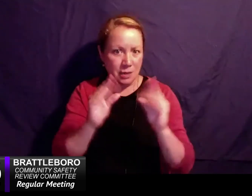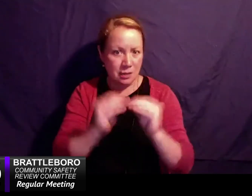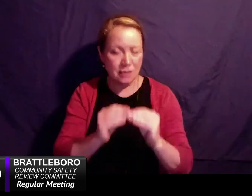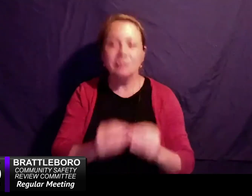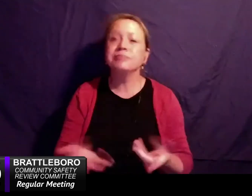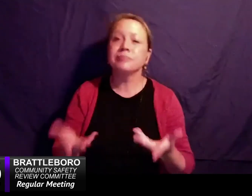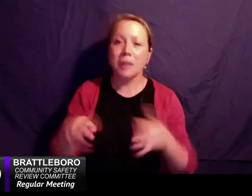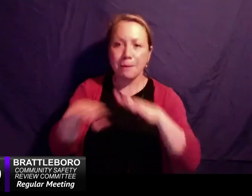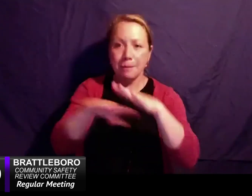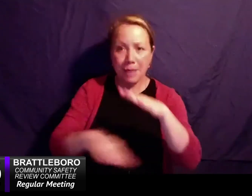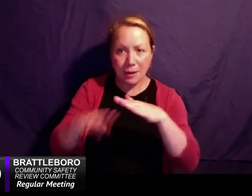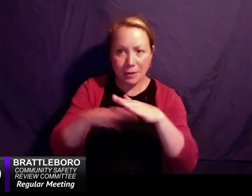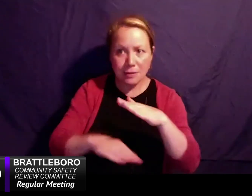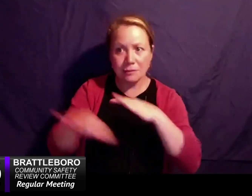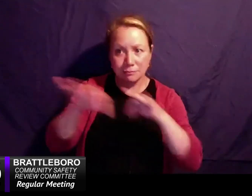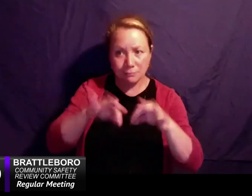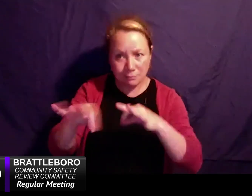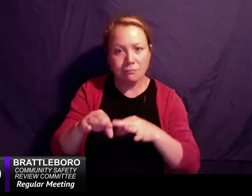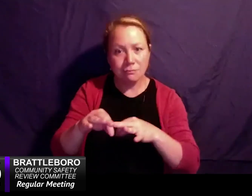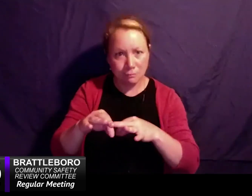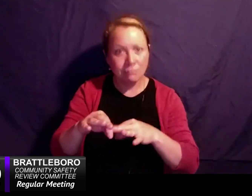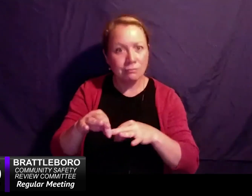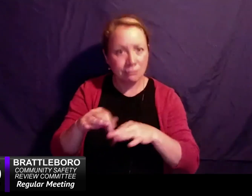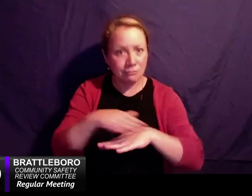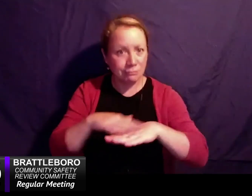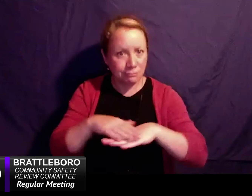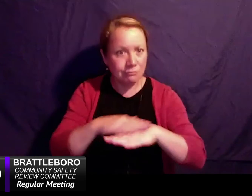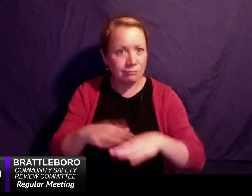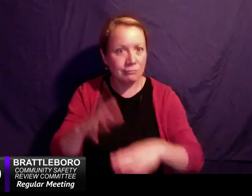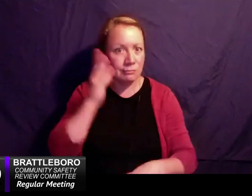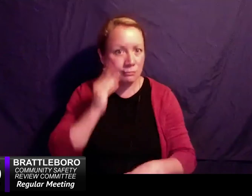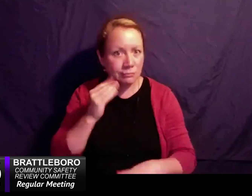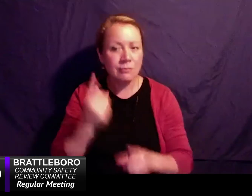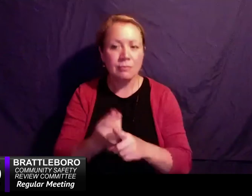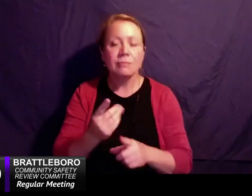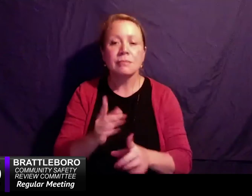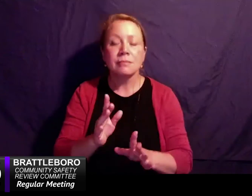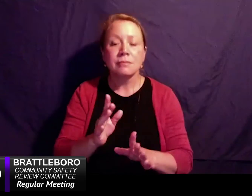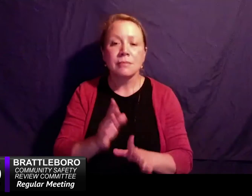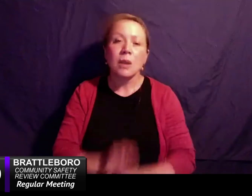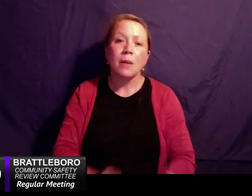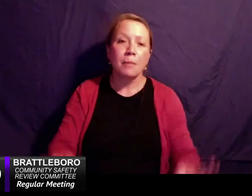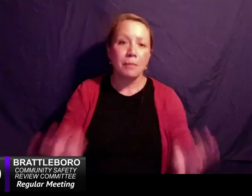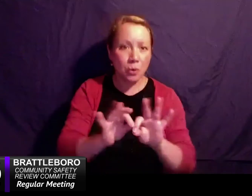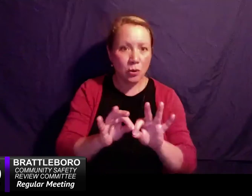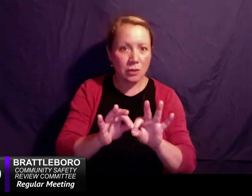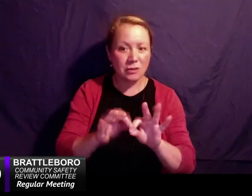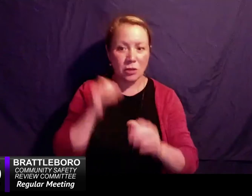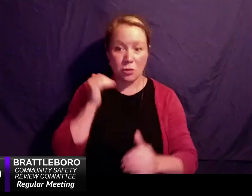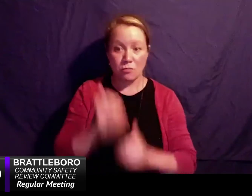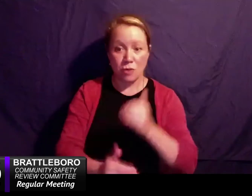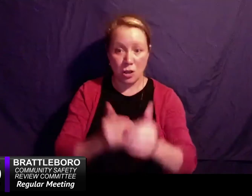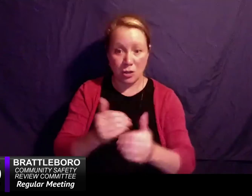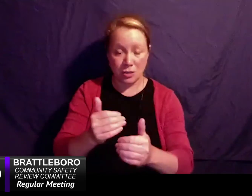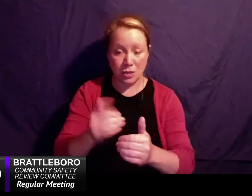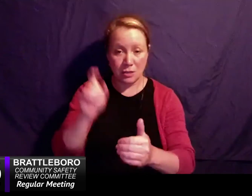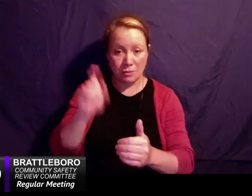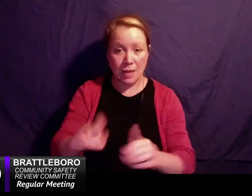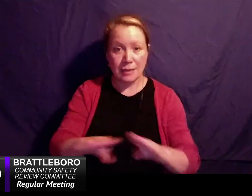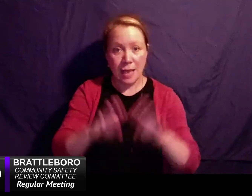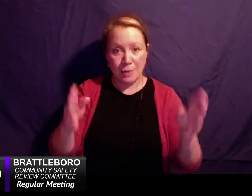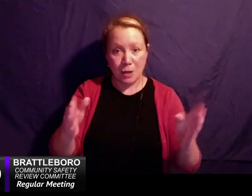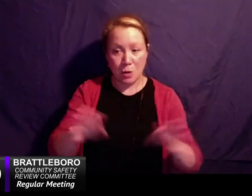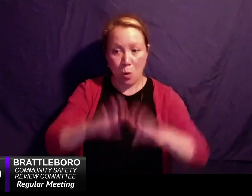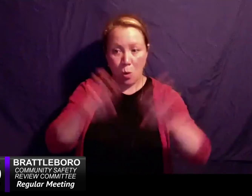we've already sort of experienced are that we're required to have this process happen in